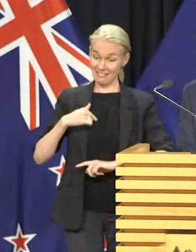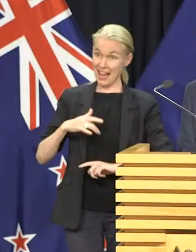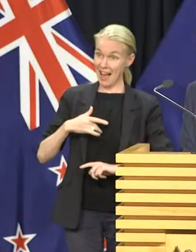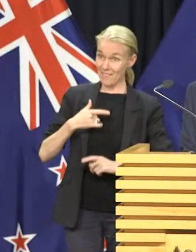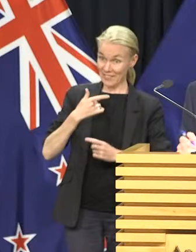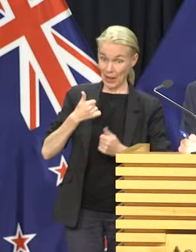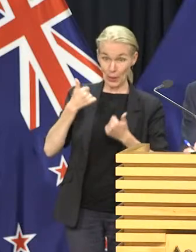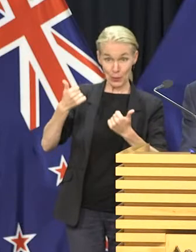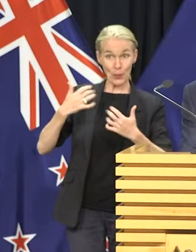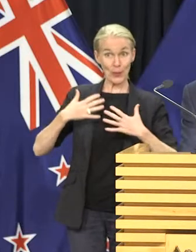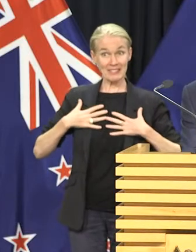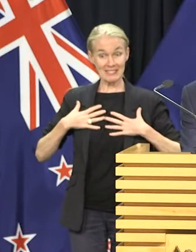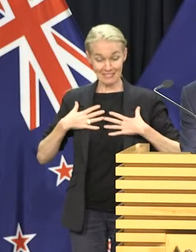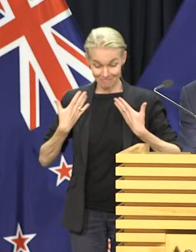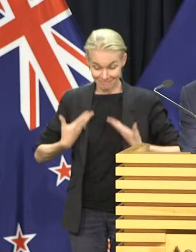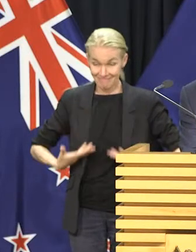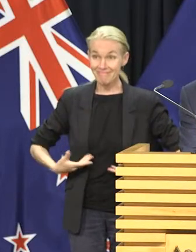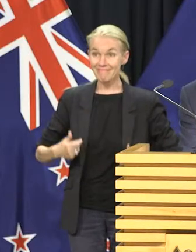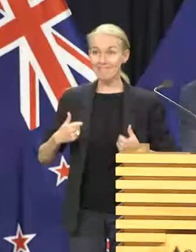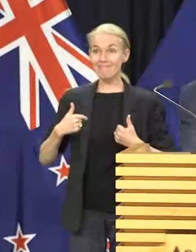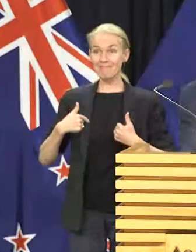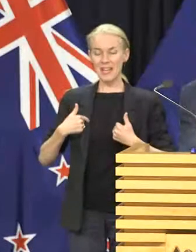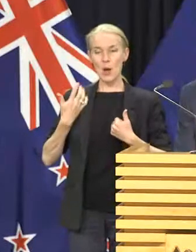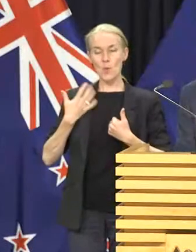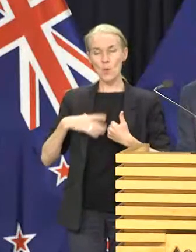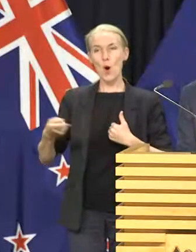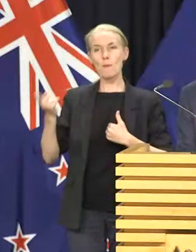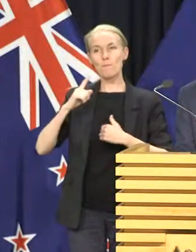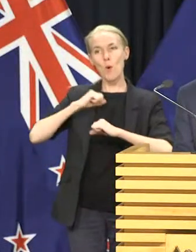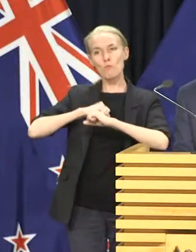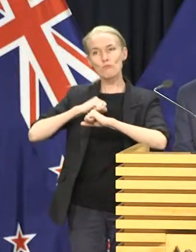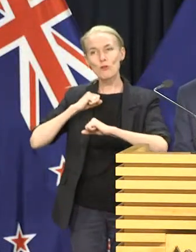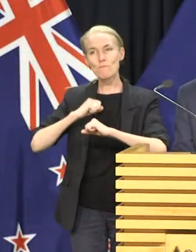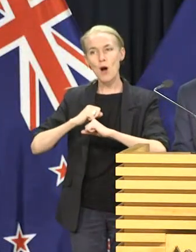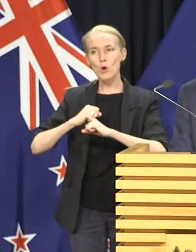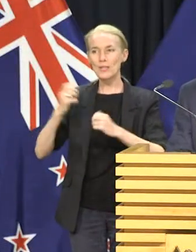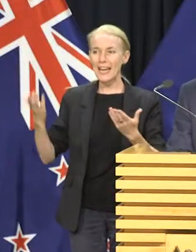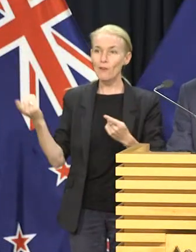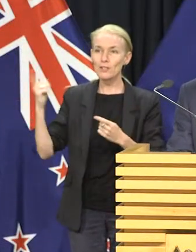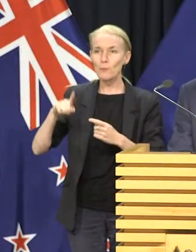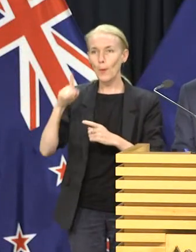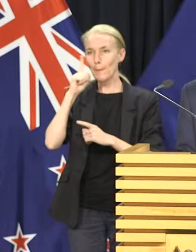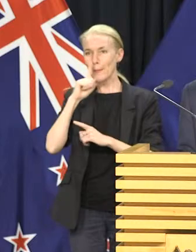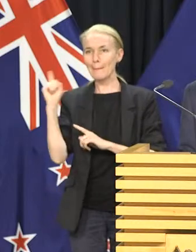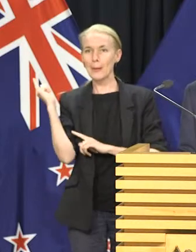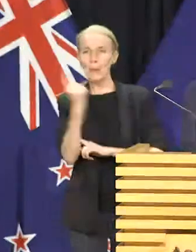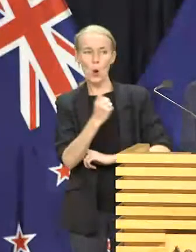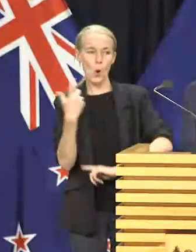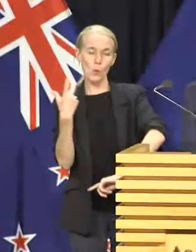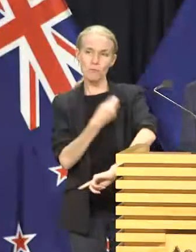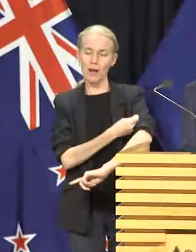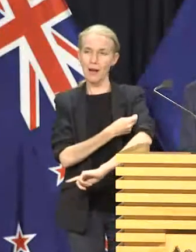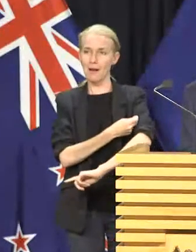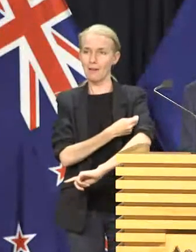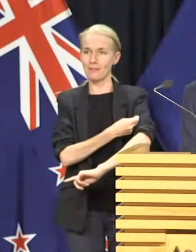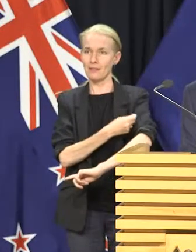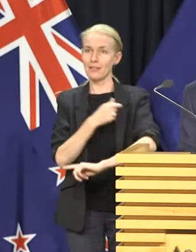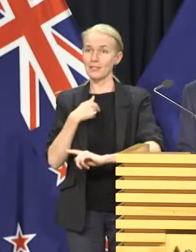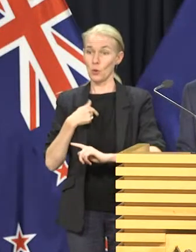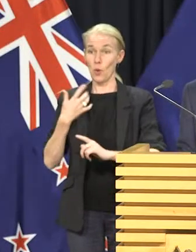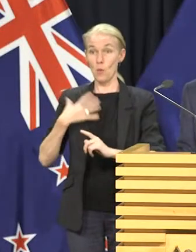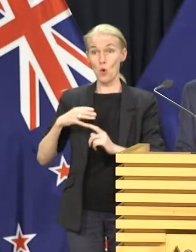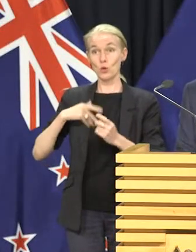I look forward to spreading the message around the vaccine and its efficacy and supporting it amongst